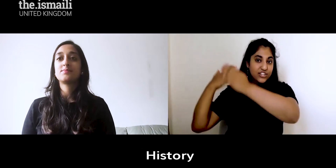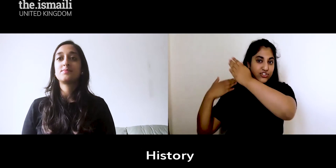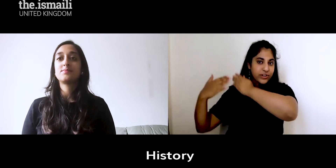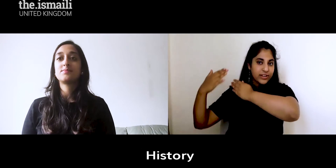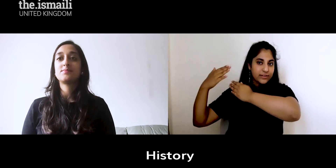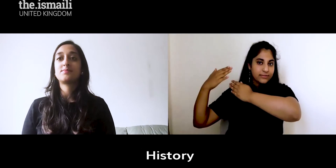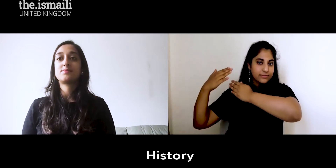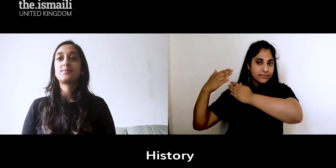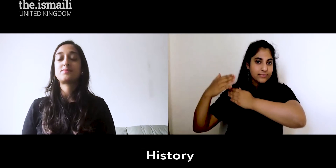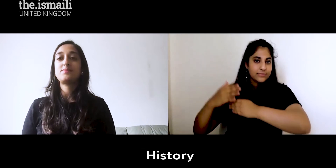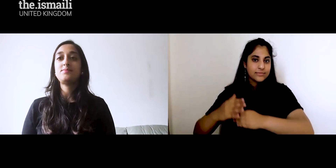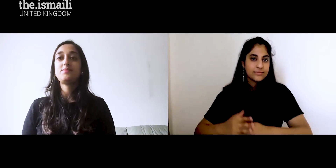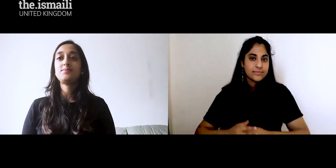History.